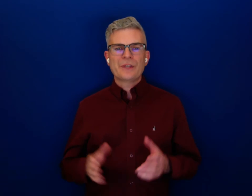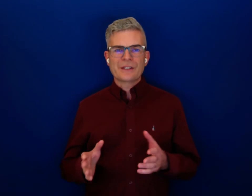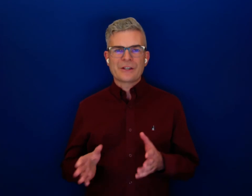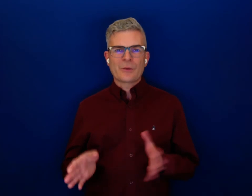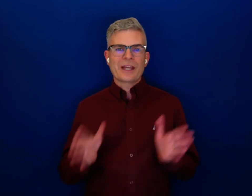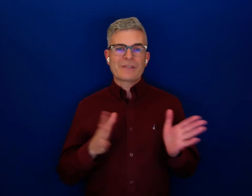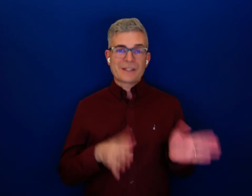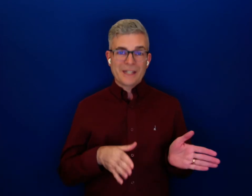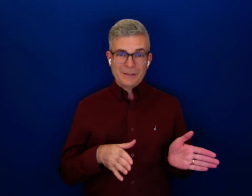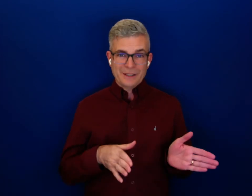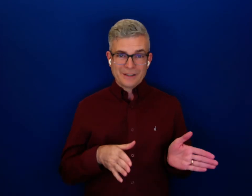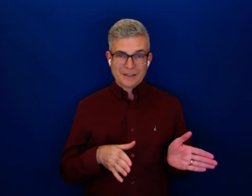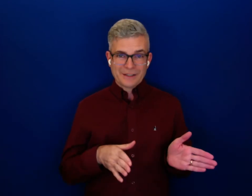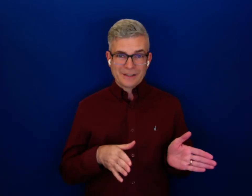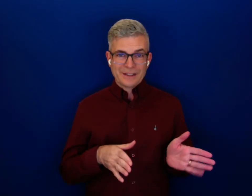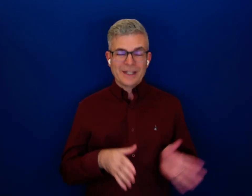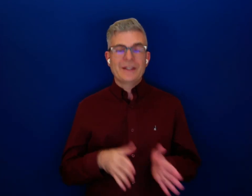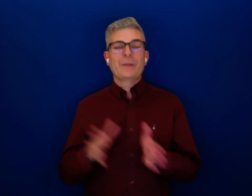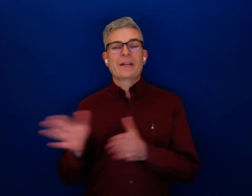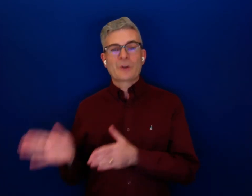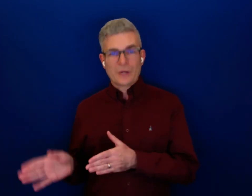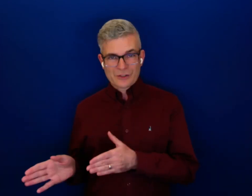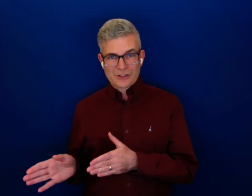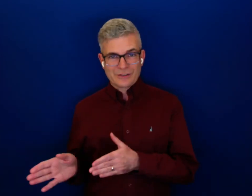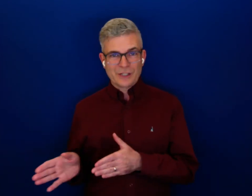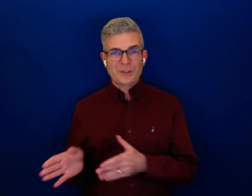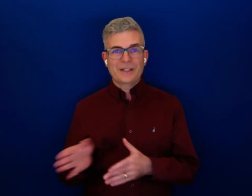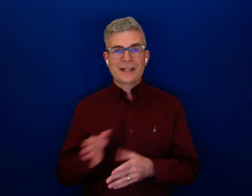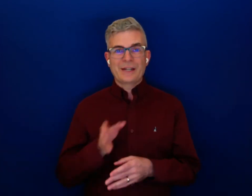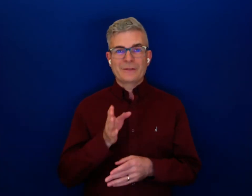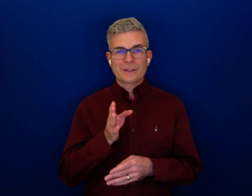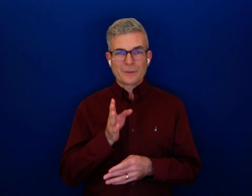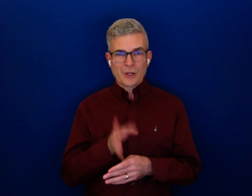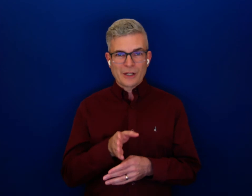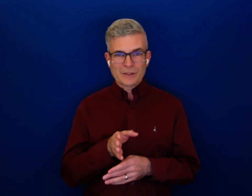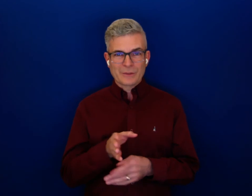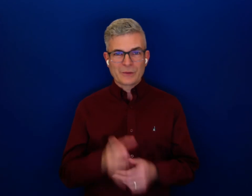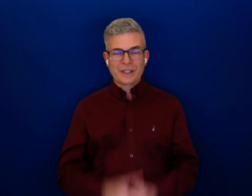things here. We have a statement, and then we have a question, and you need to have a little pause between.